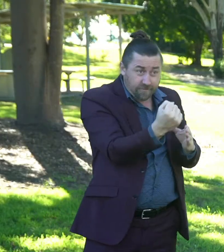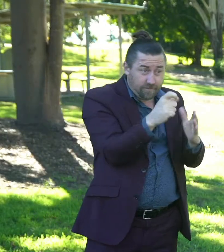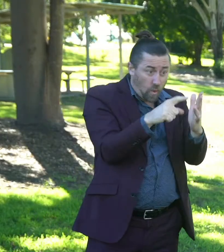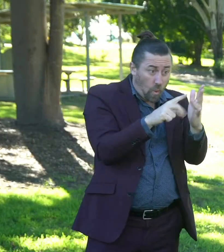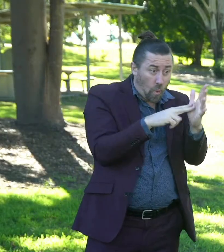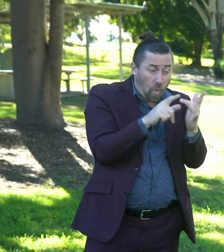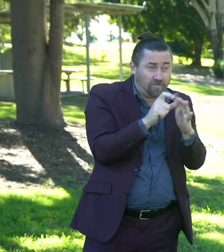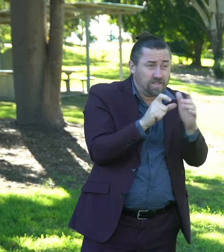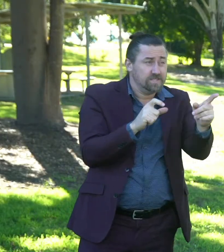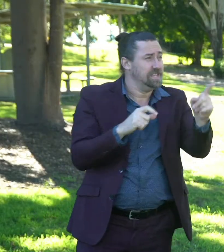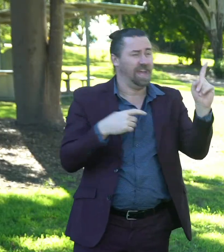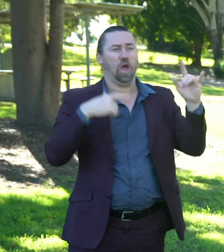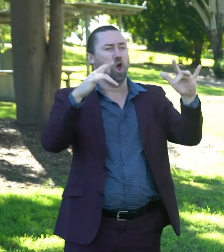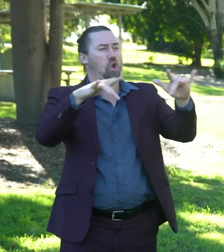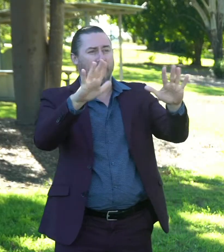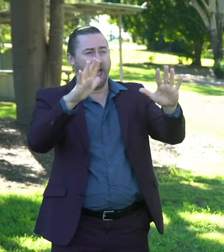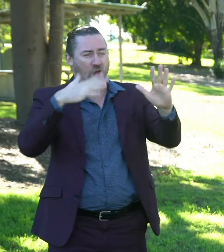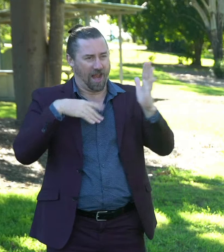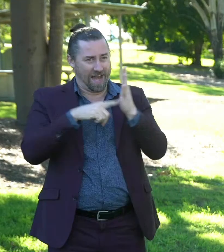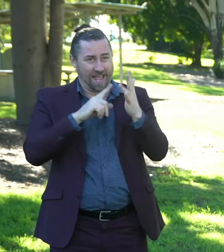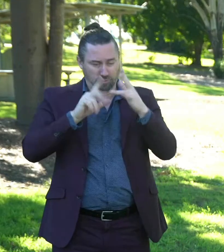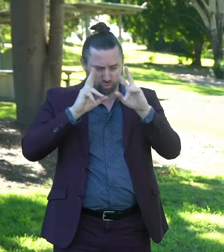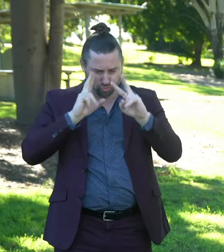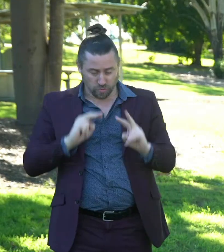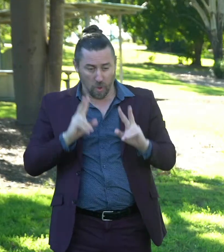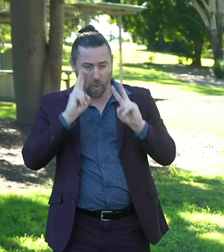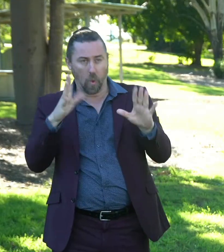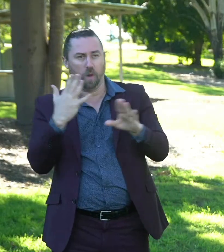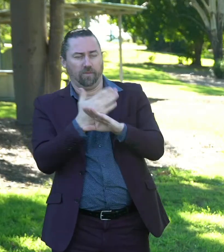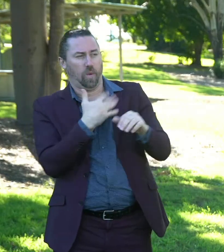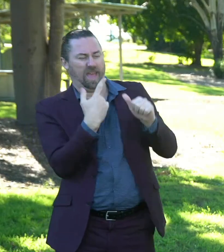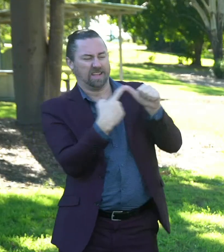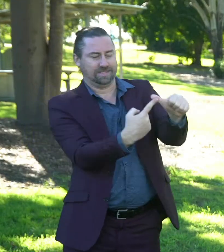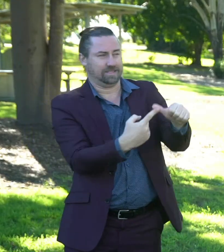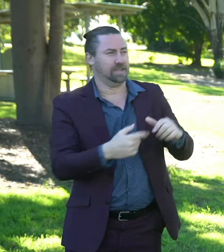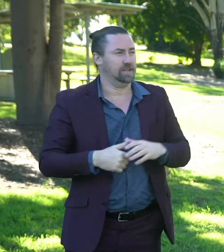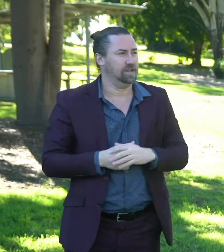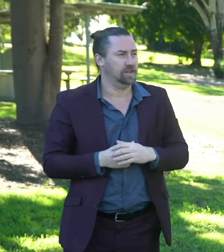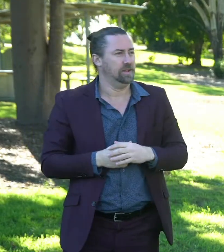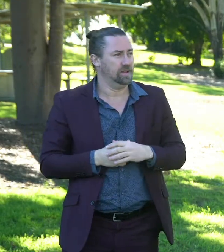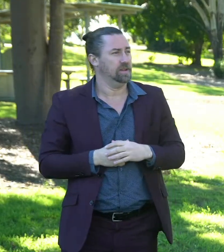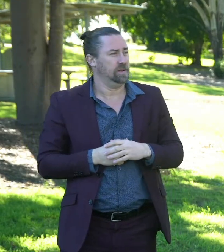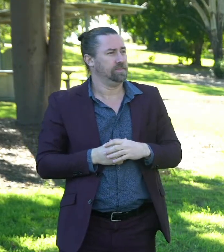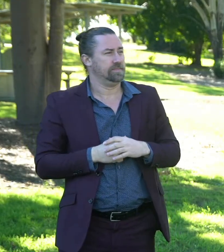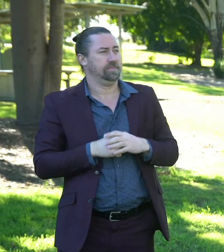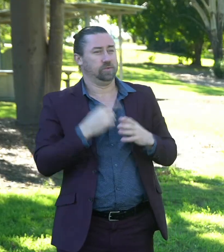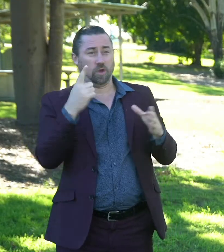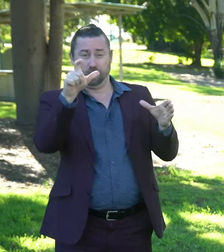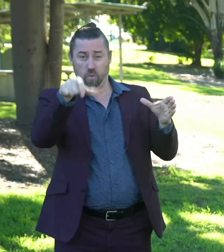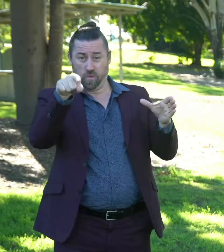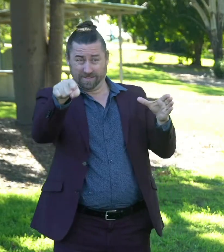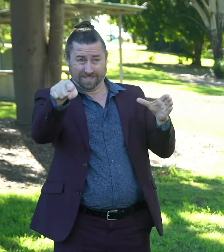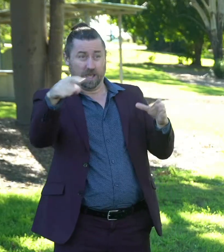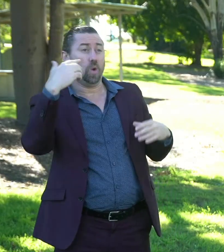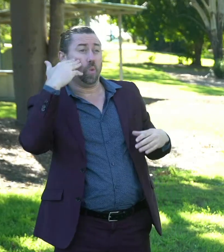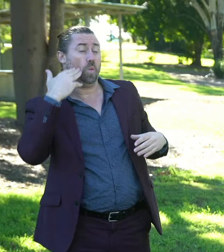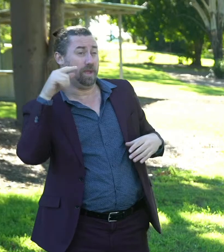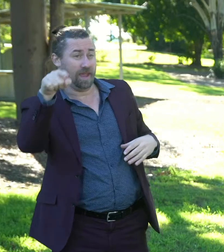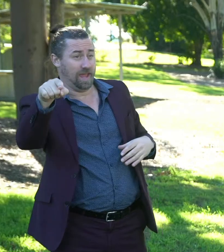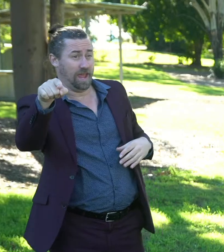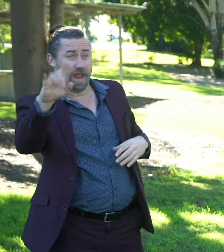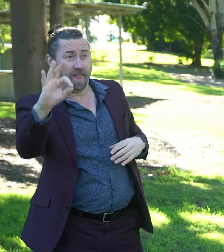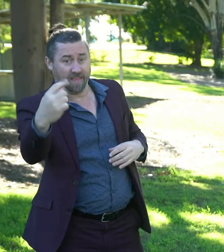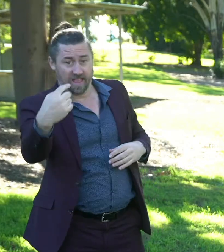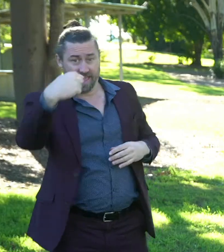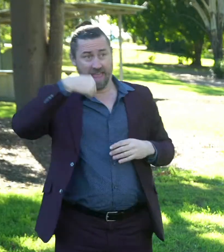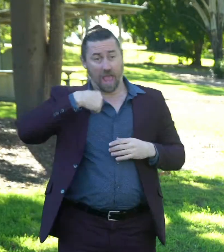Oh, that's all of the work we've now got to sort out. Yes. Yes. The person who's now infectious didn't have any direct contact